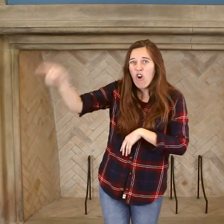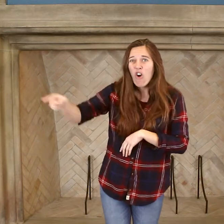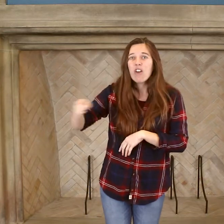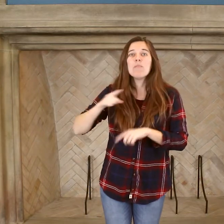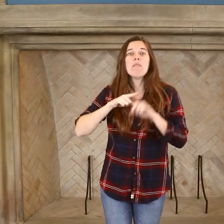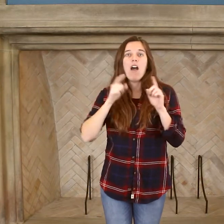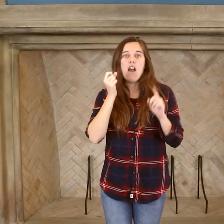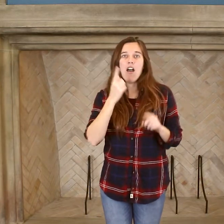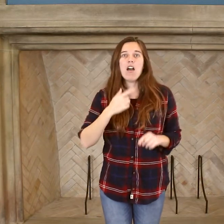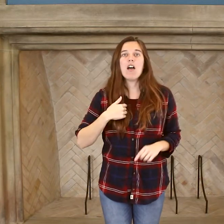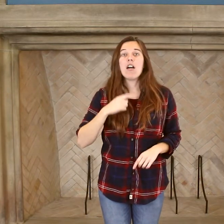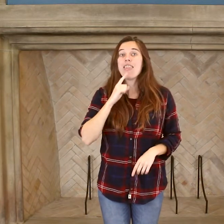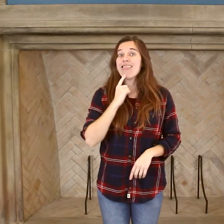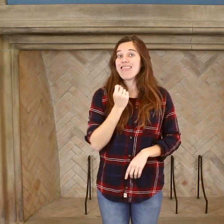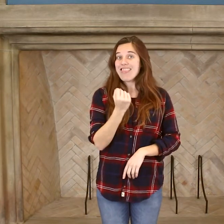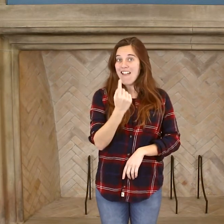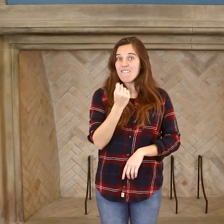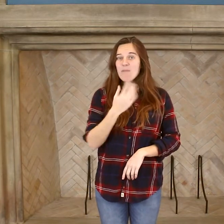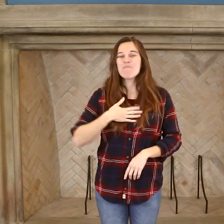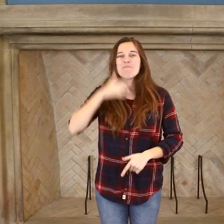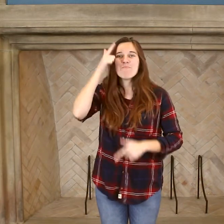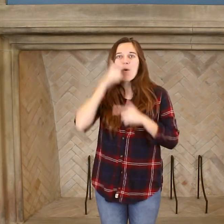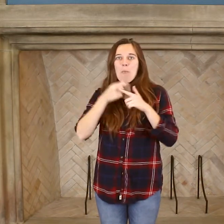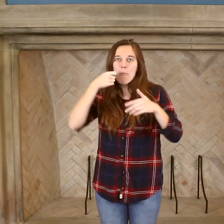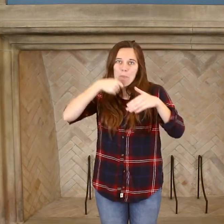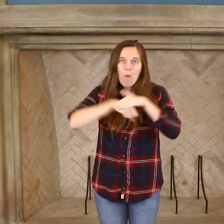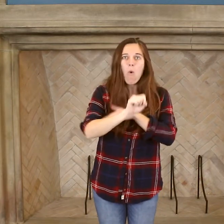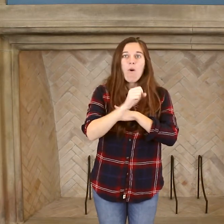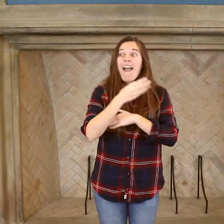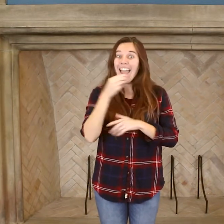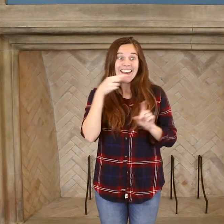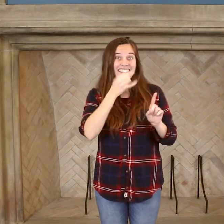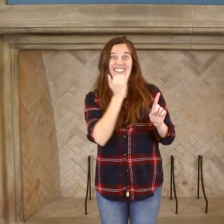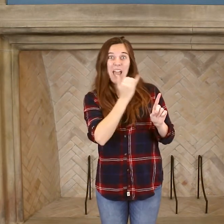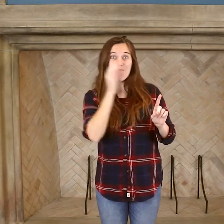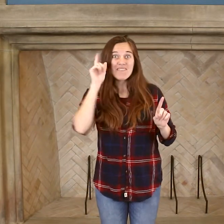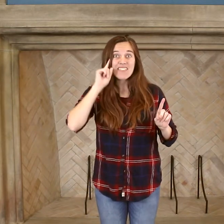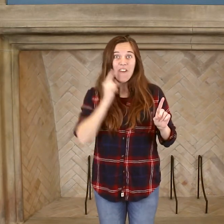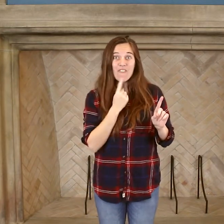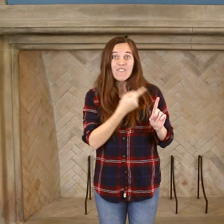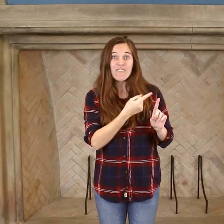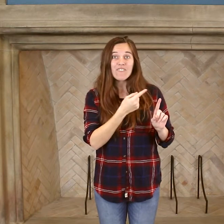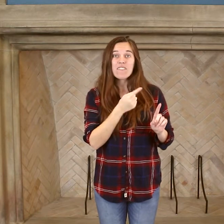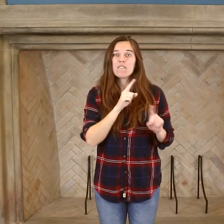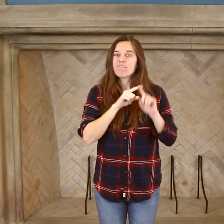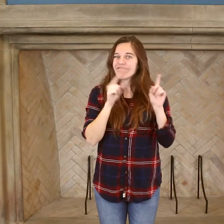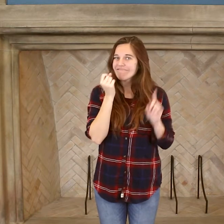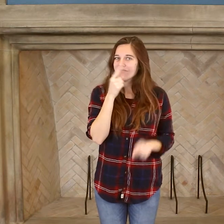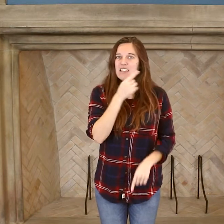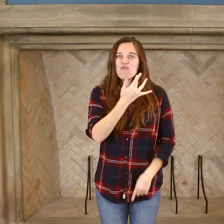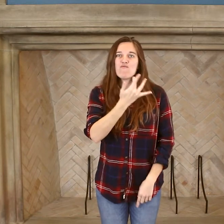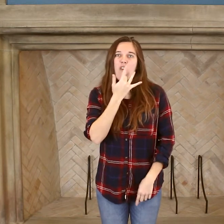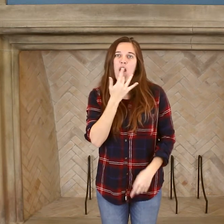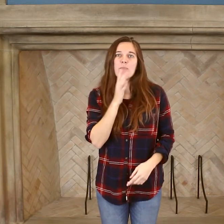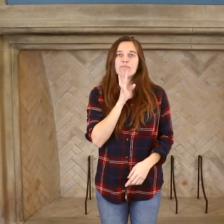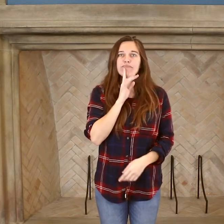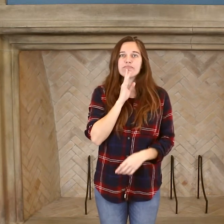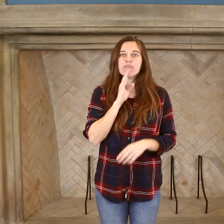England. When I was 11, my brother was born, and he was born deaf as well.